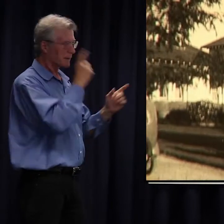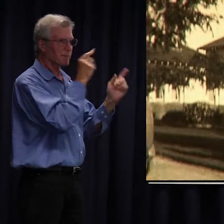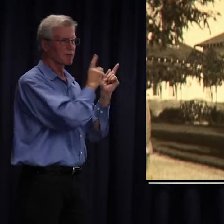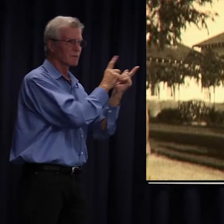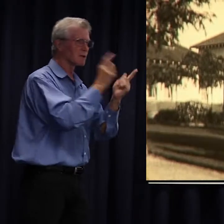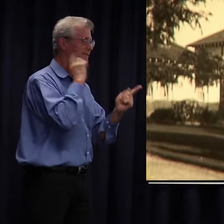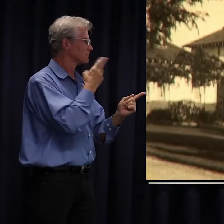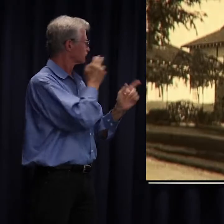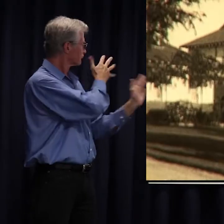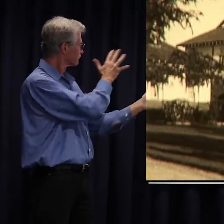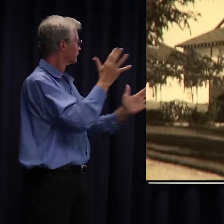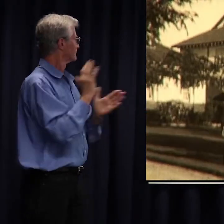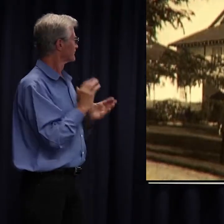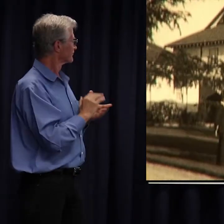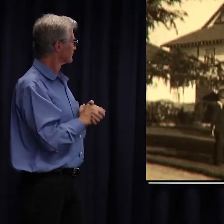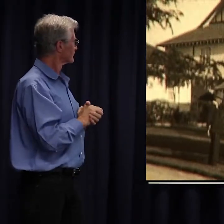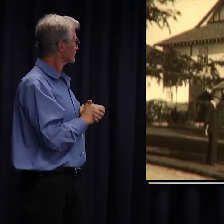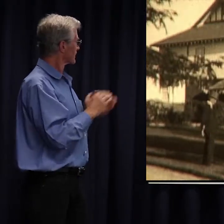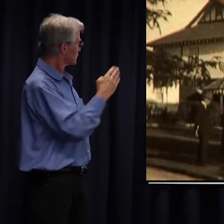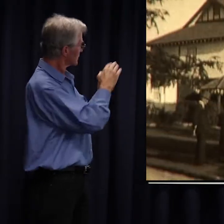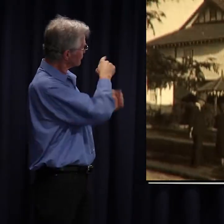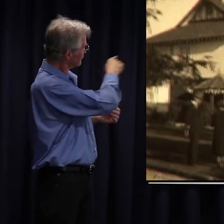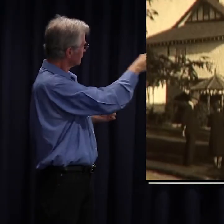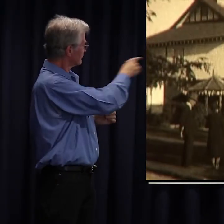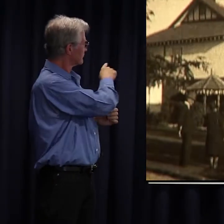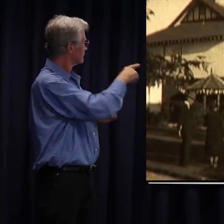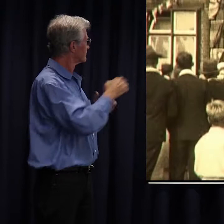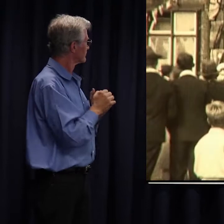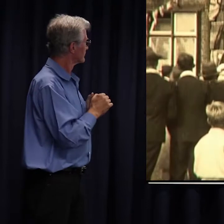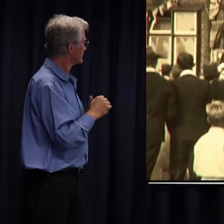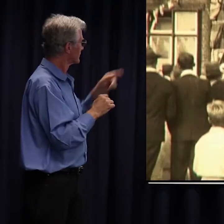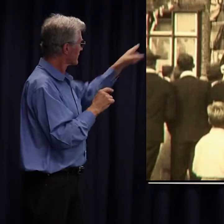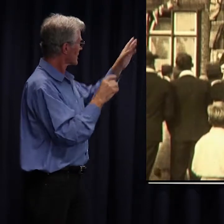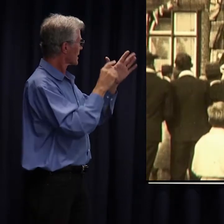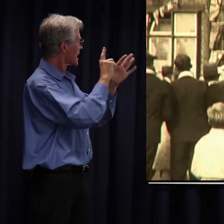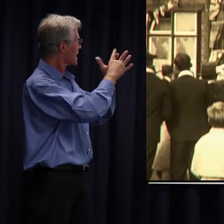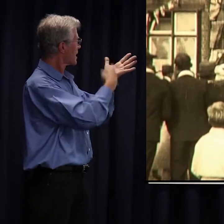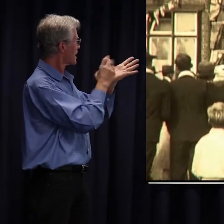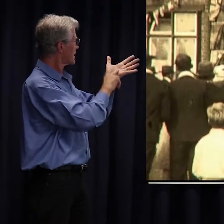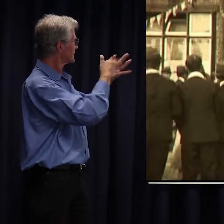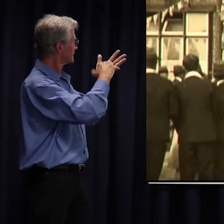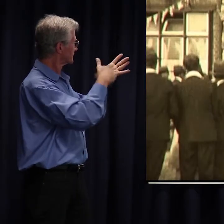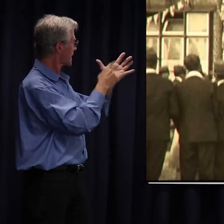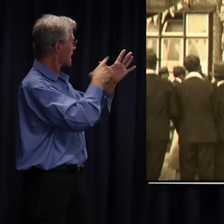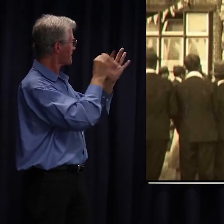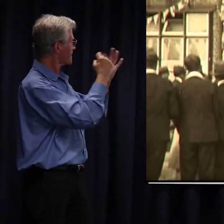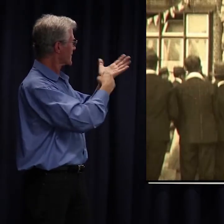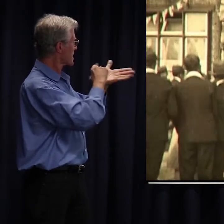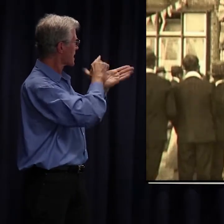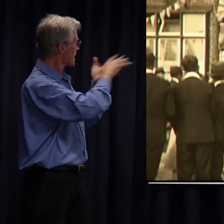have picnics, and this is where deaf people met each other and congregated in Blackburn. You can see Ernest